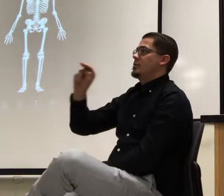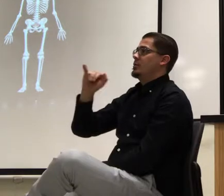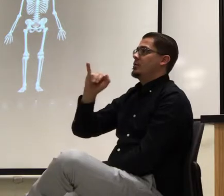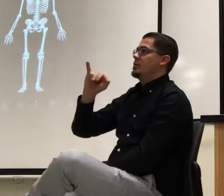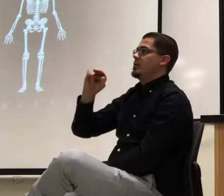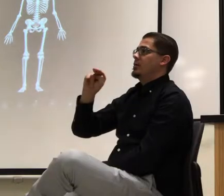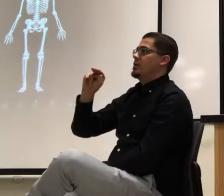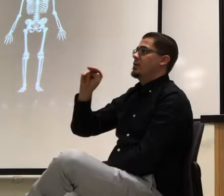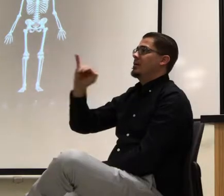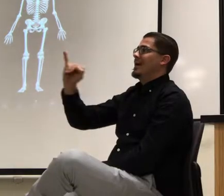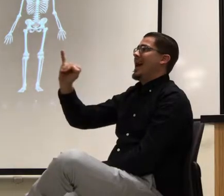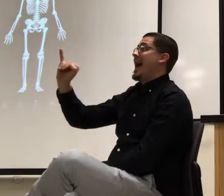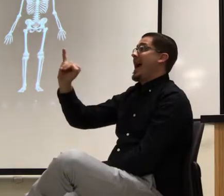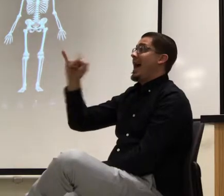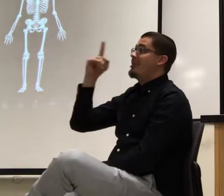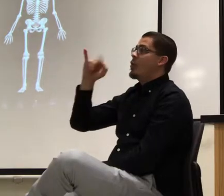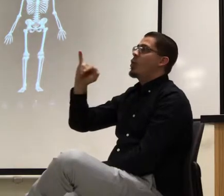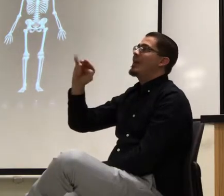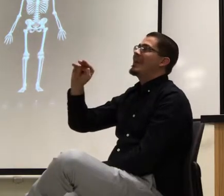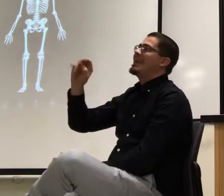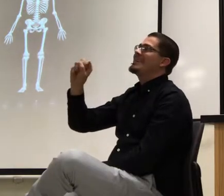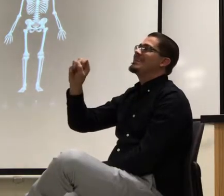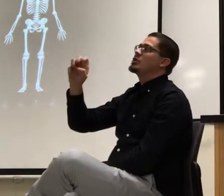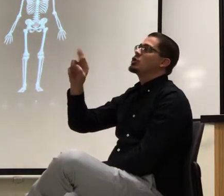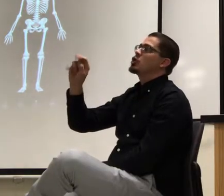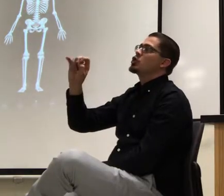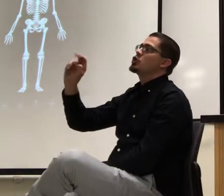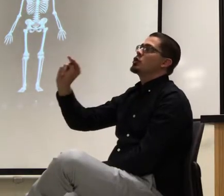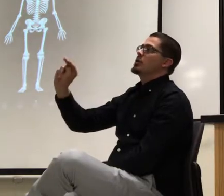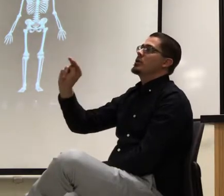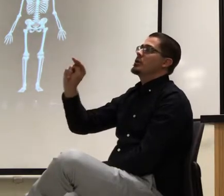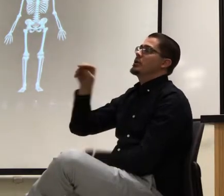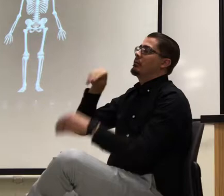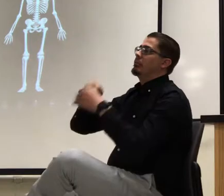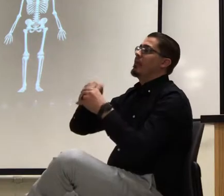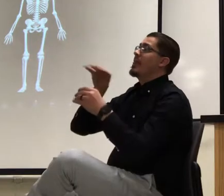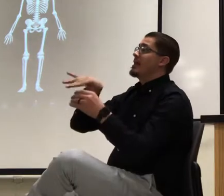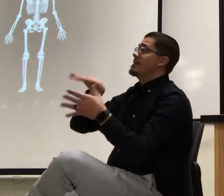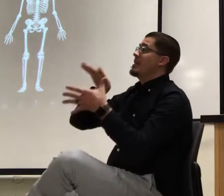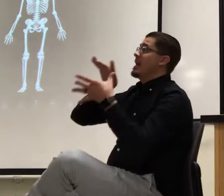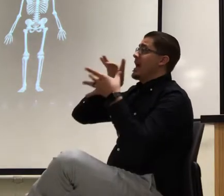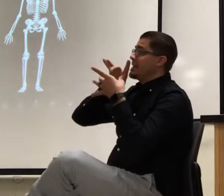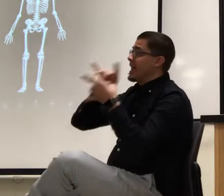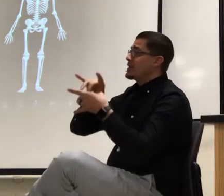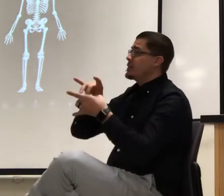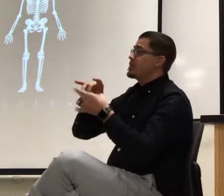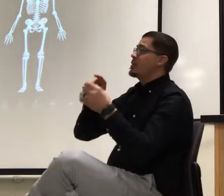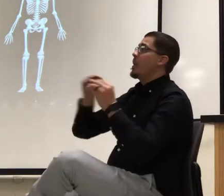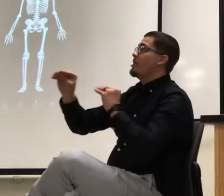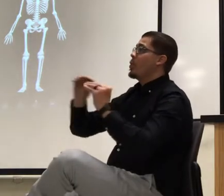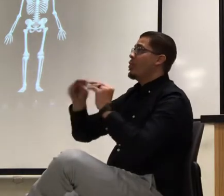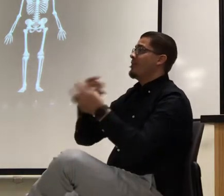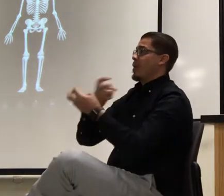I'll just put an I for insertion. That's the attachment to the bone moving.